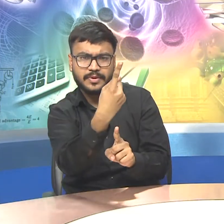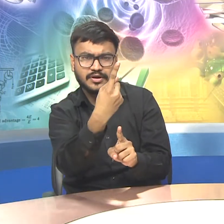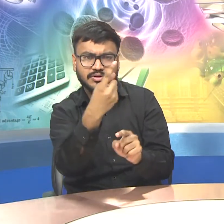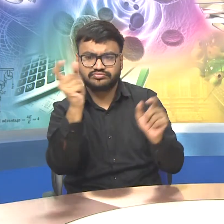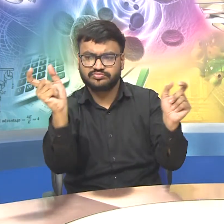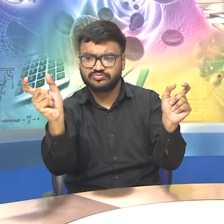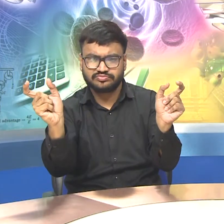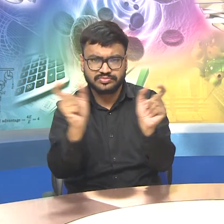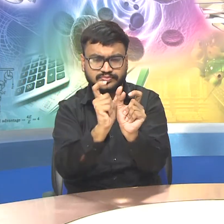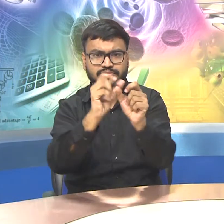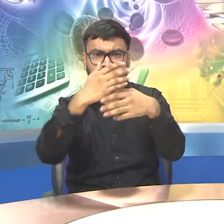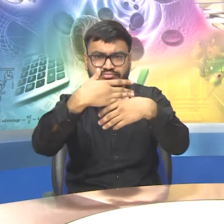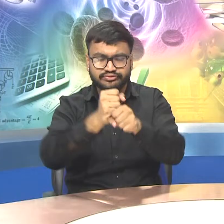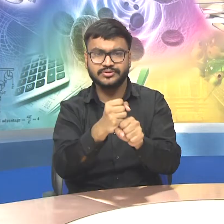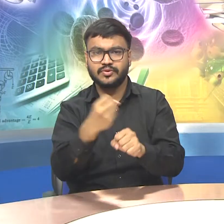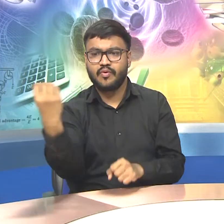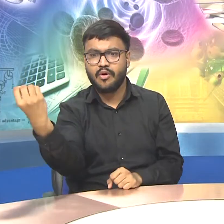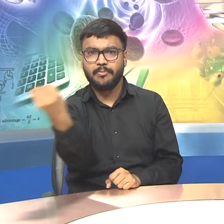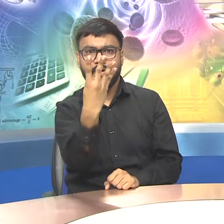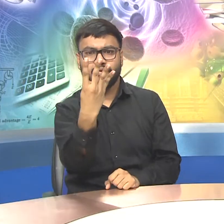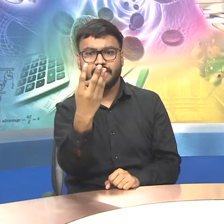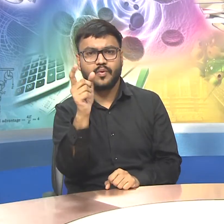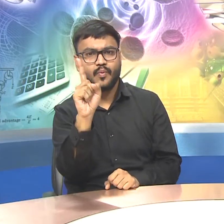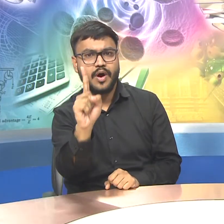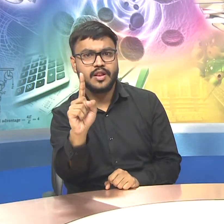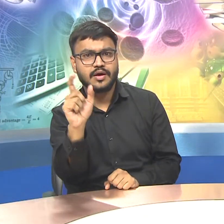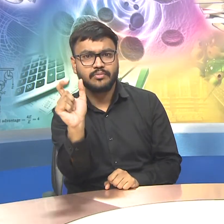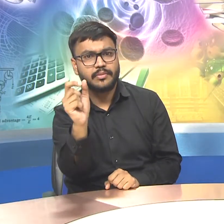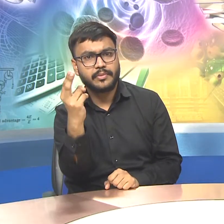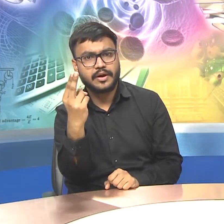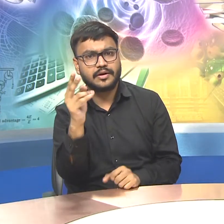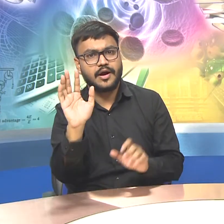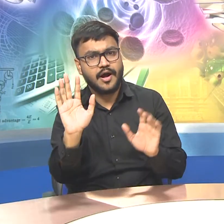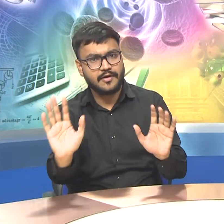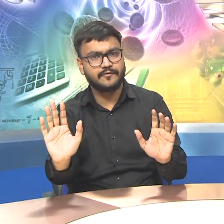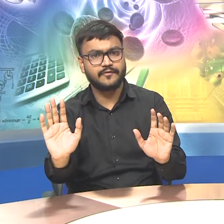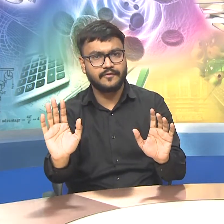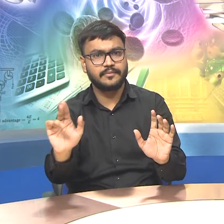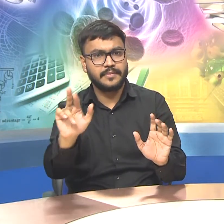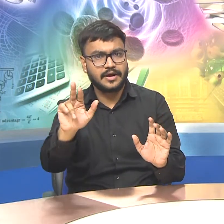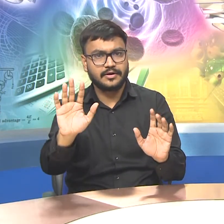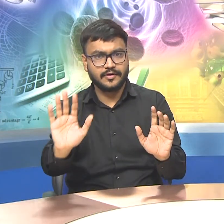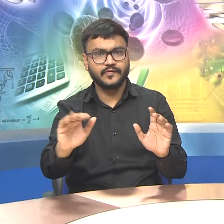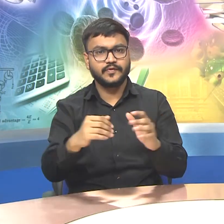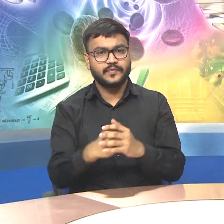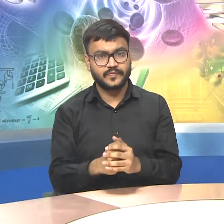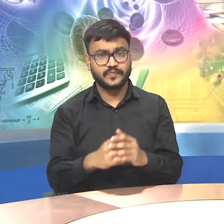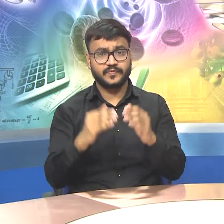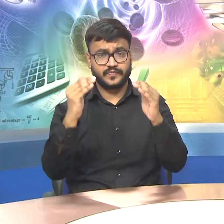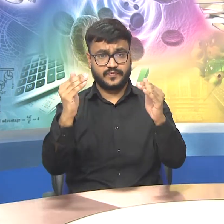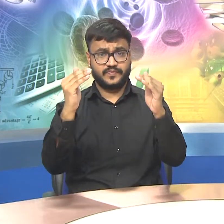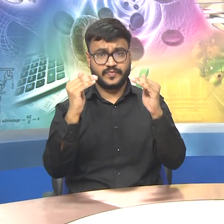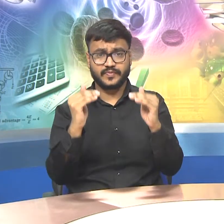4 months, it has 2 signs. The first is 4 and the second is month.